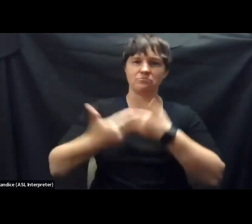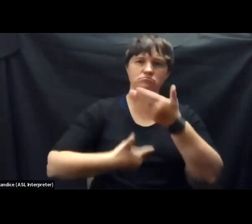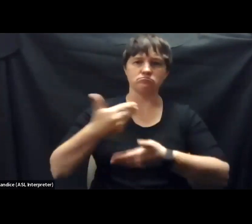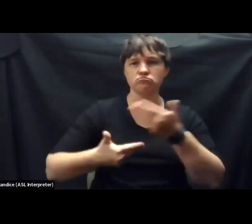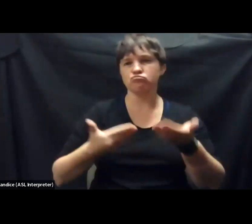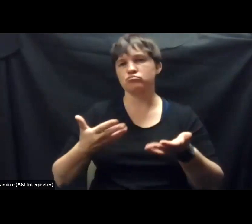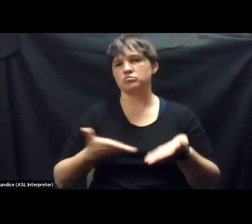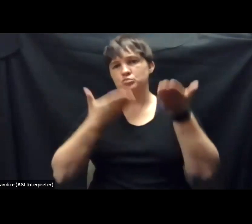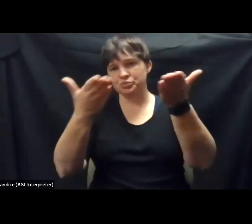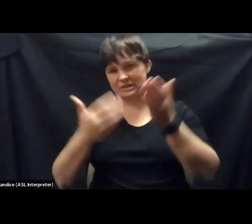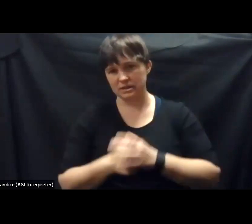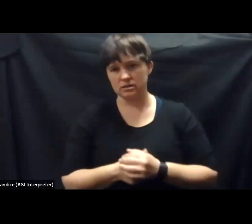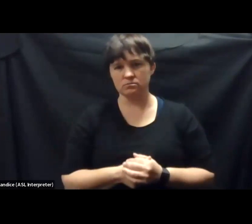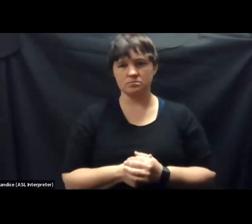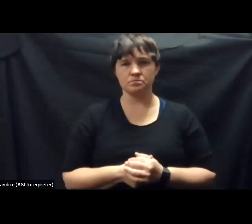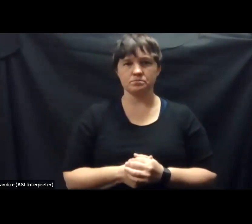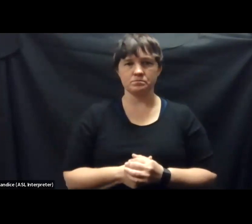presented.